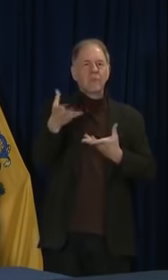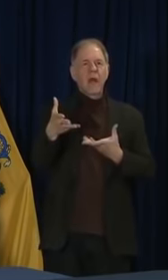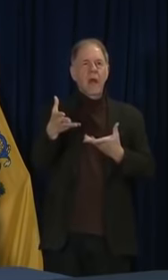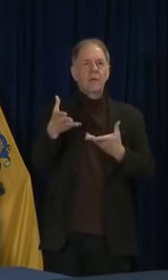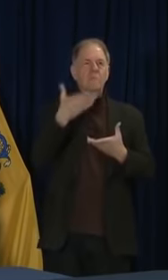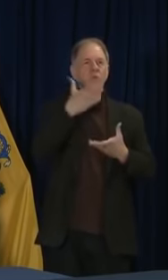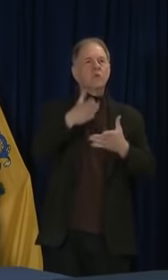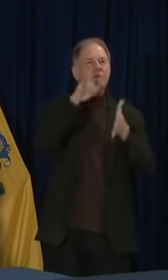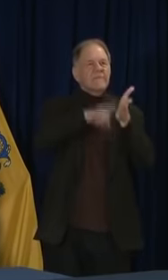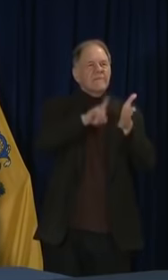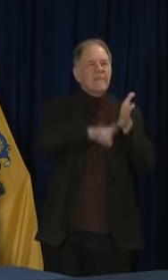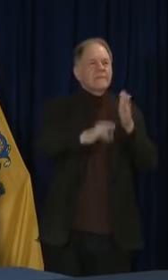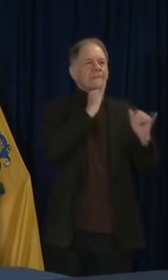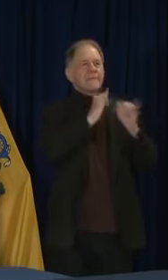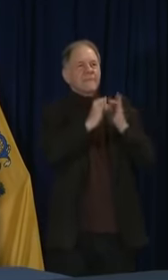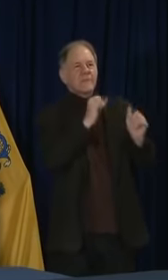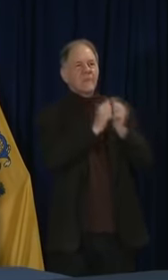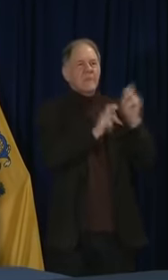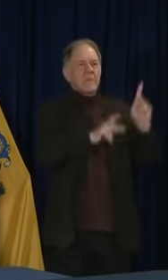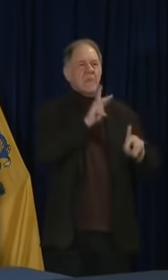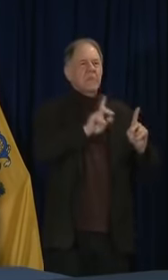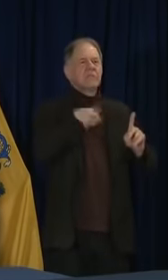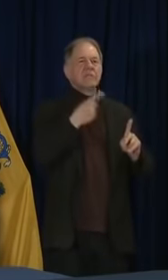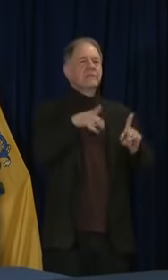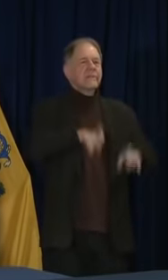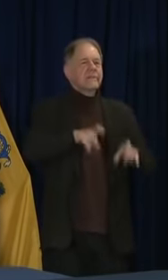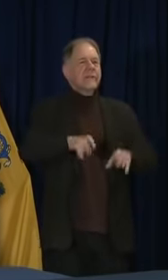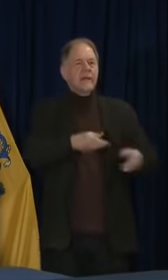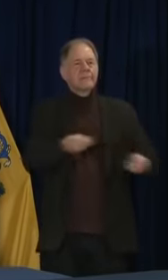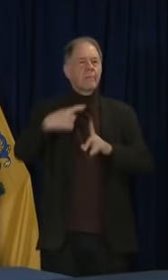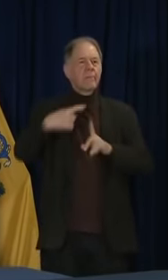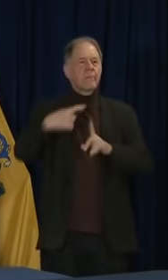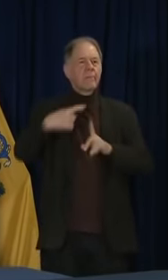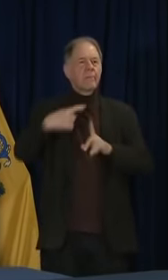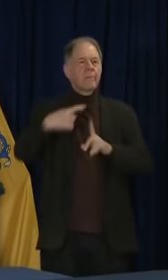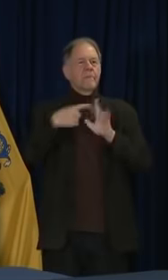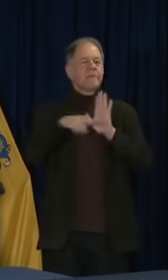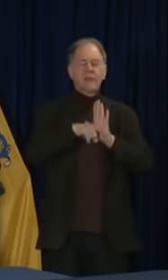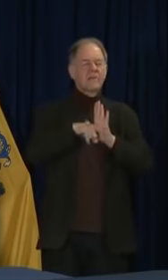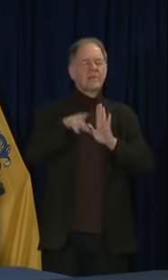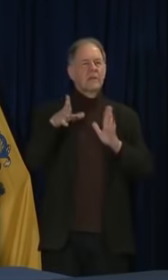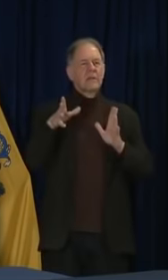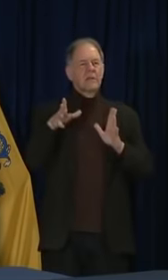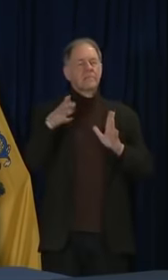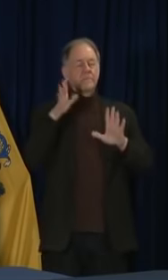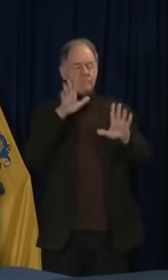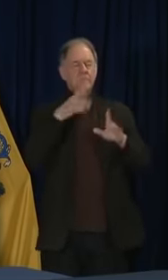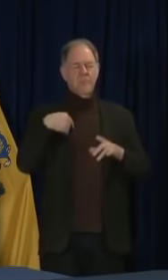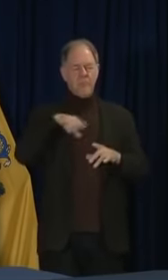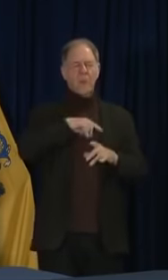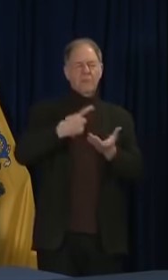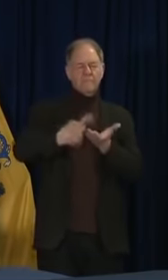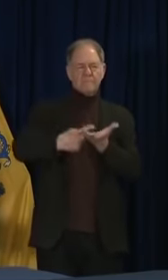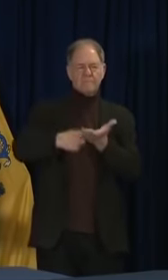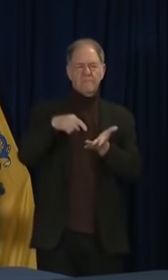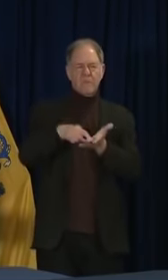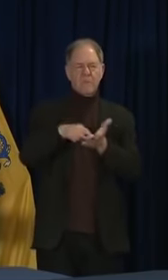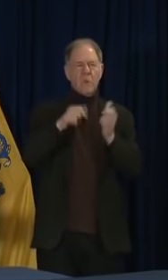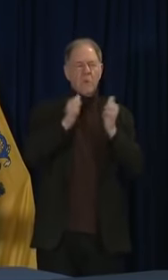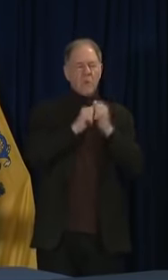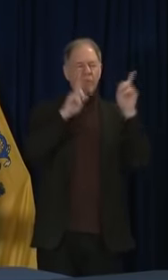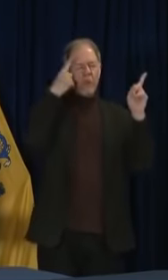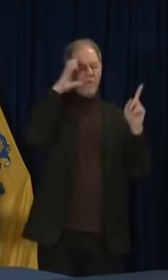I'll tee up the second. And Judy, you and Christina should weigh in. We spoke about it among Governor